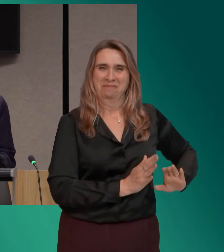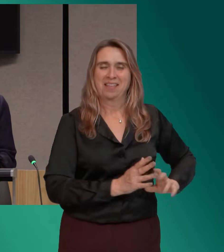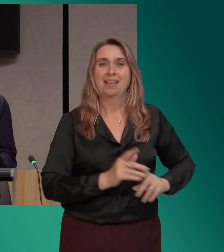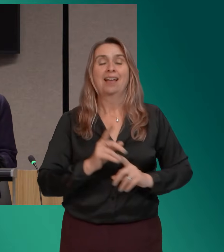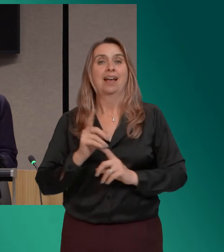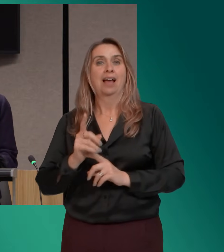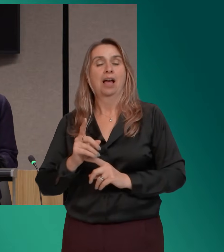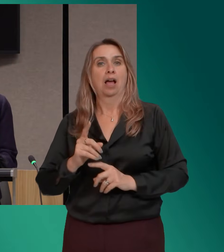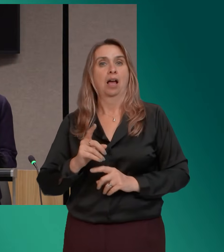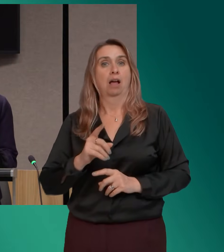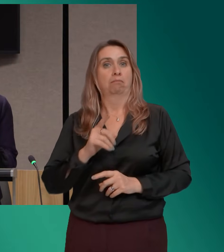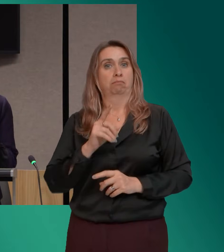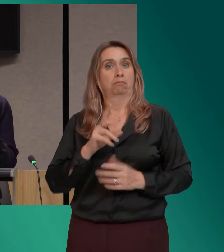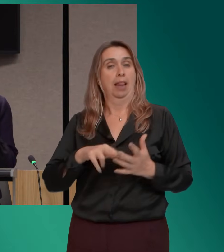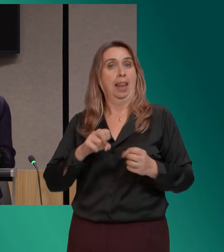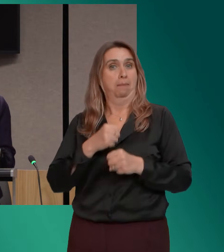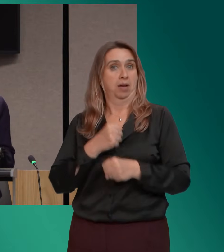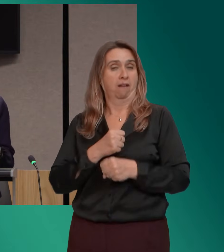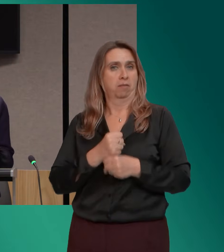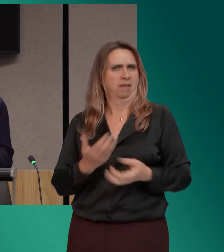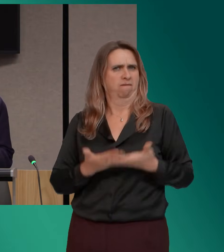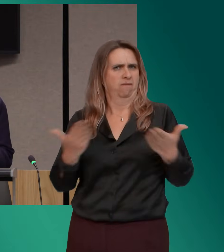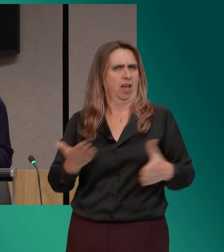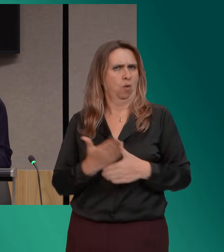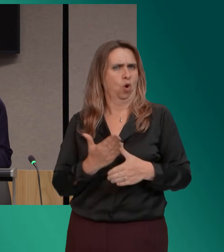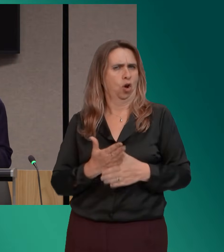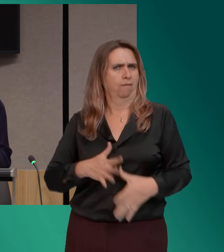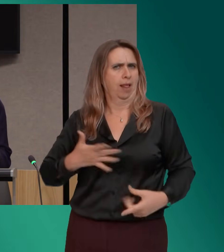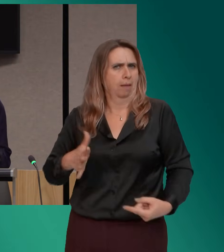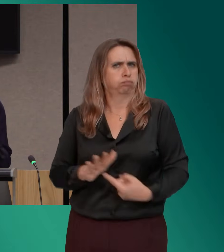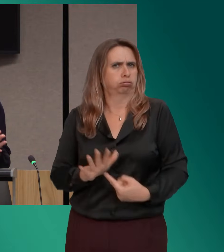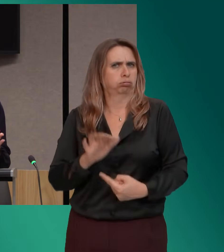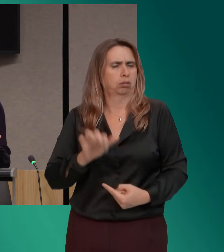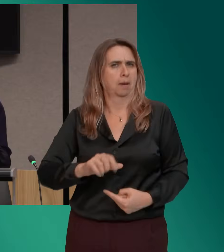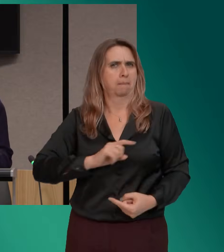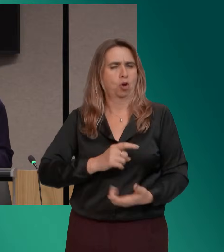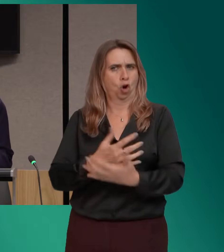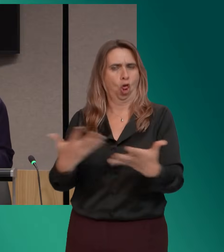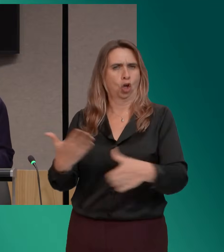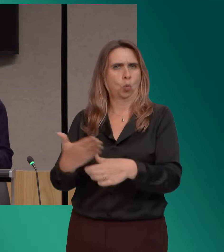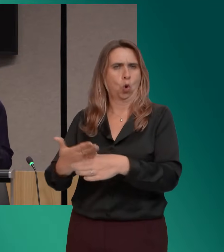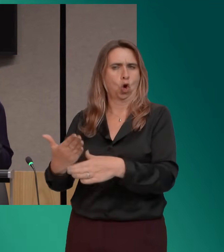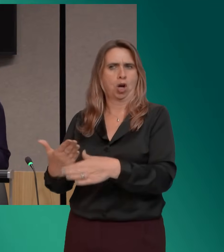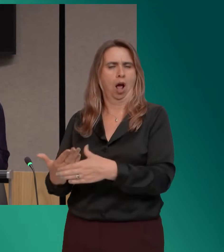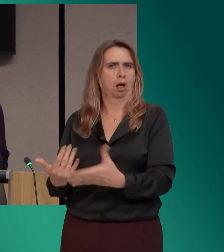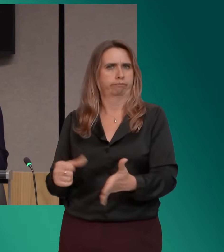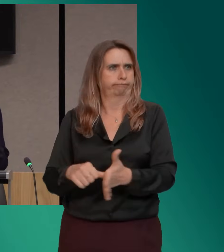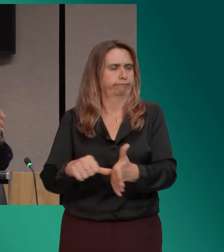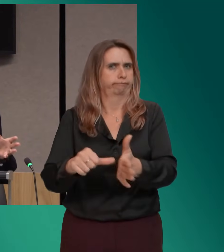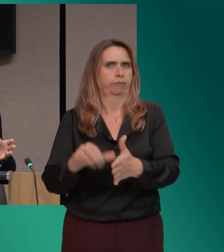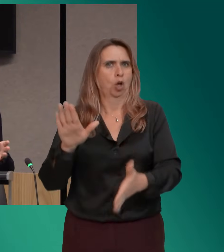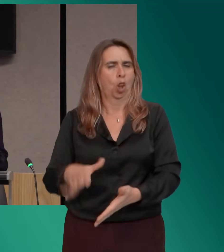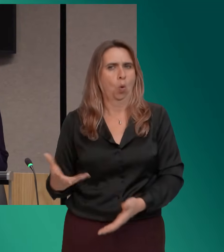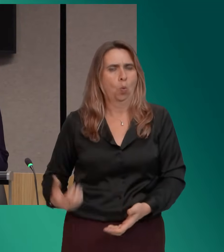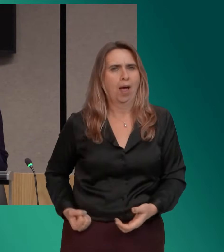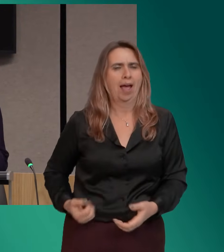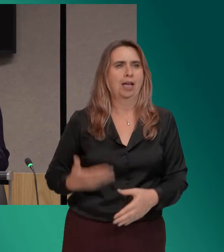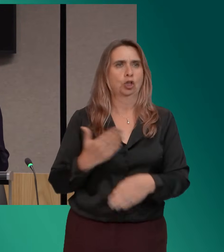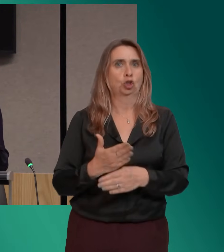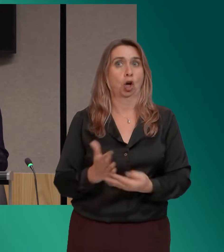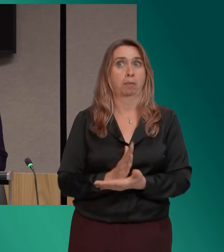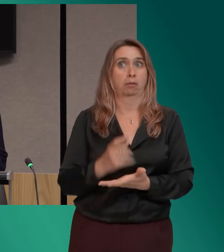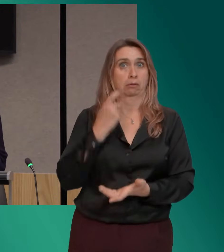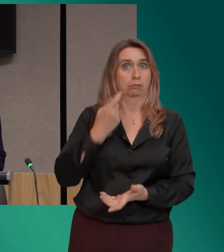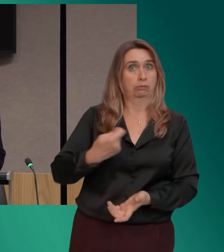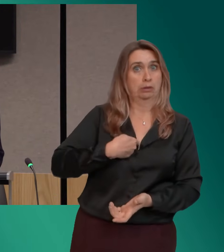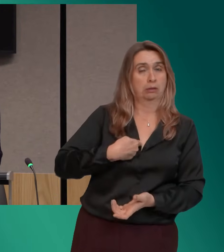priority for the last Welsh Labour government because lots of workers in Wales still actually face serious issues such as low pay, job insecurity and